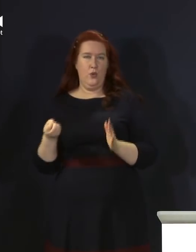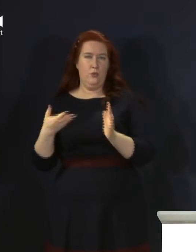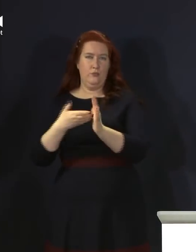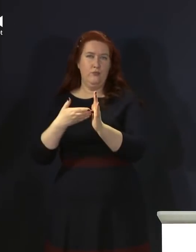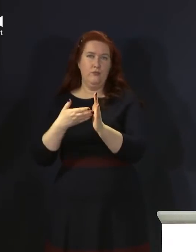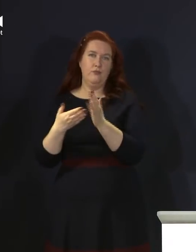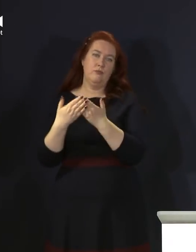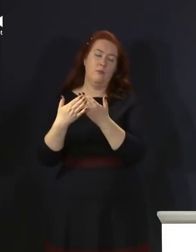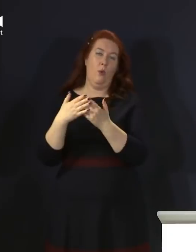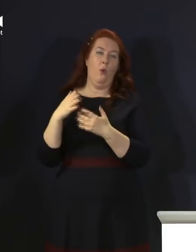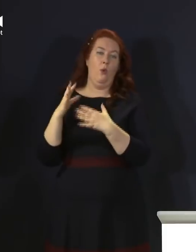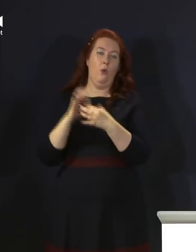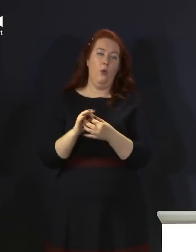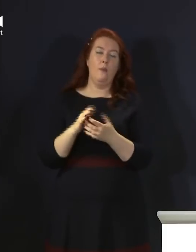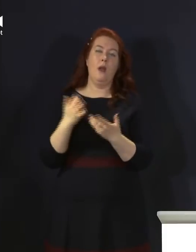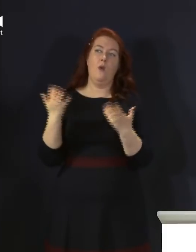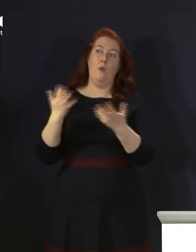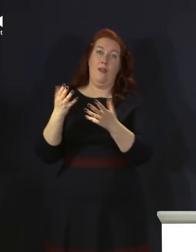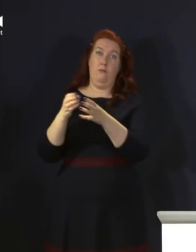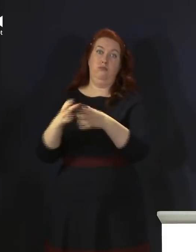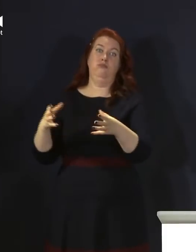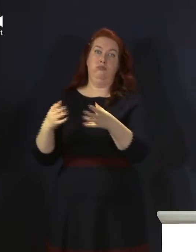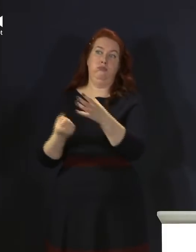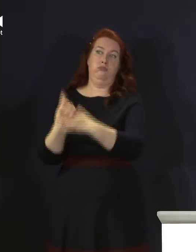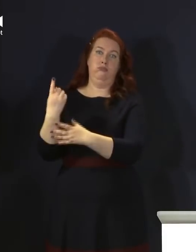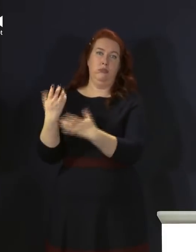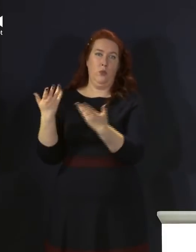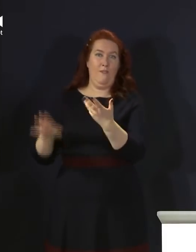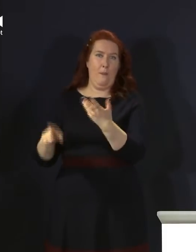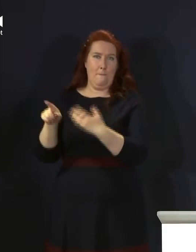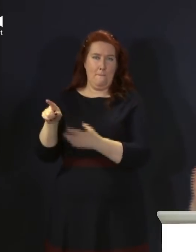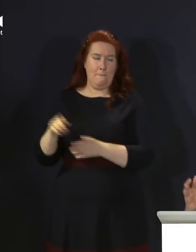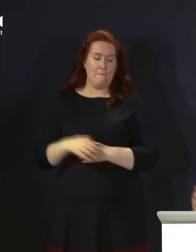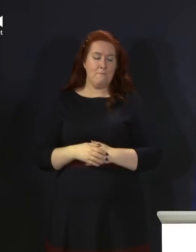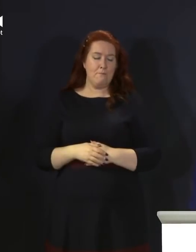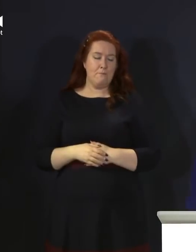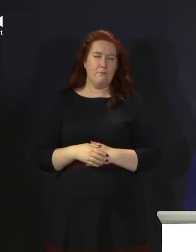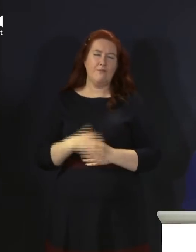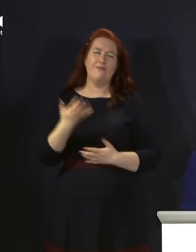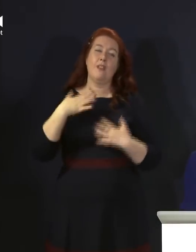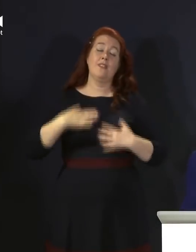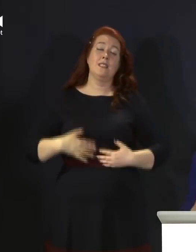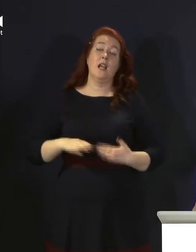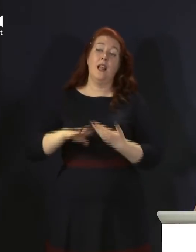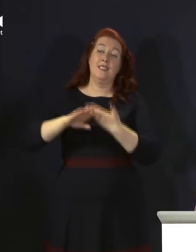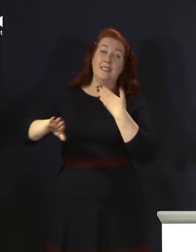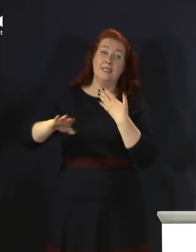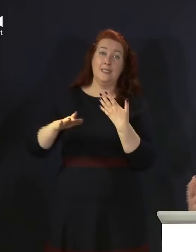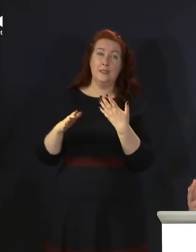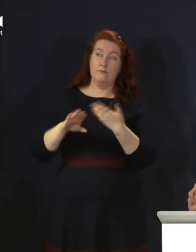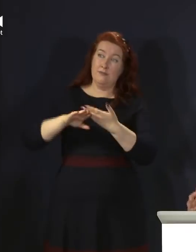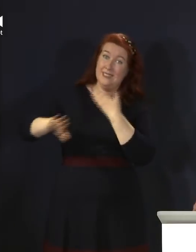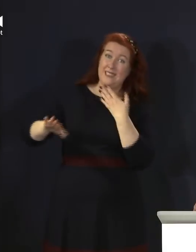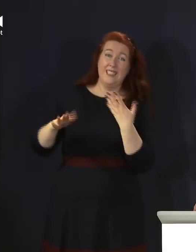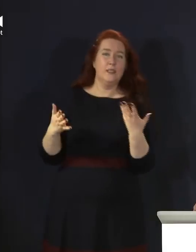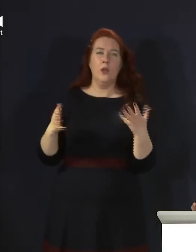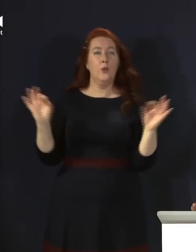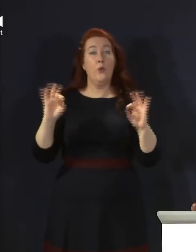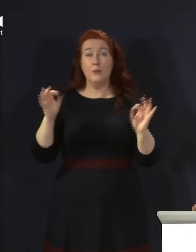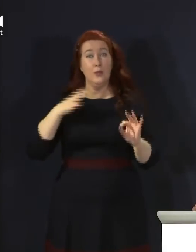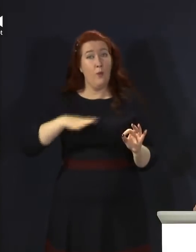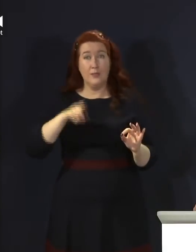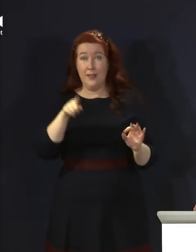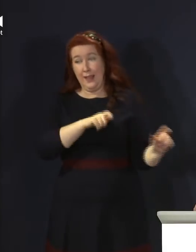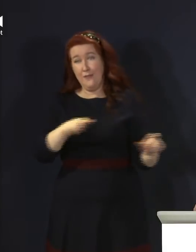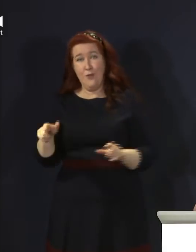current understanding about source of the outbreak. And look, physical distancing is not something any of us want to see